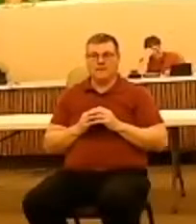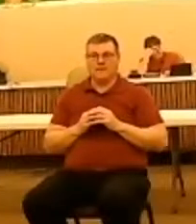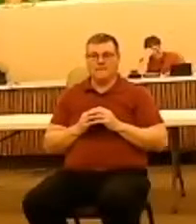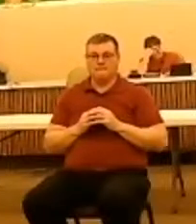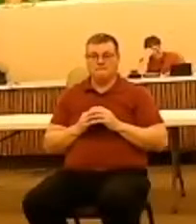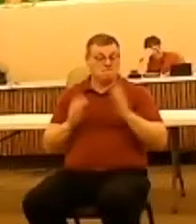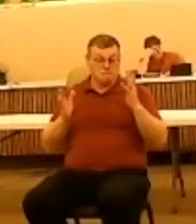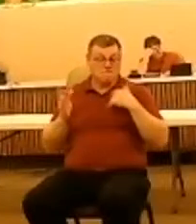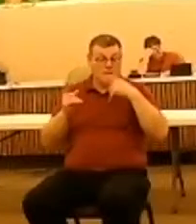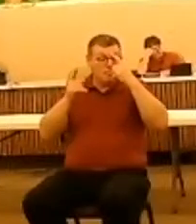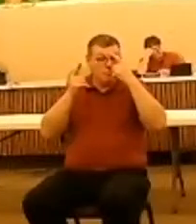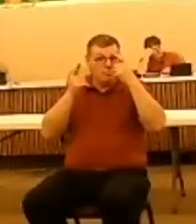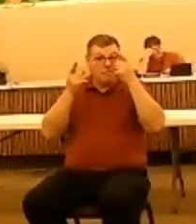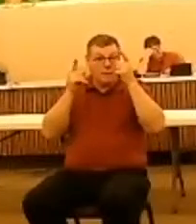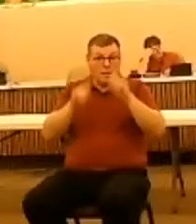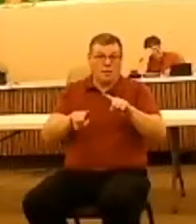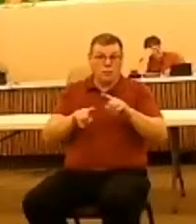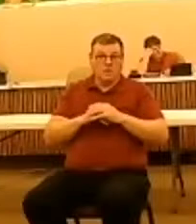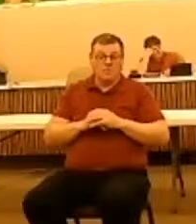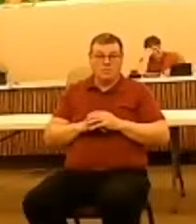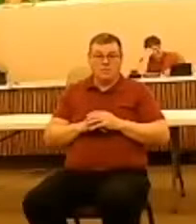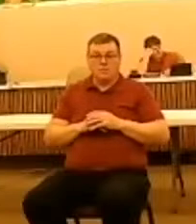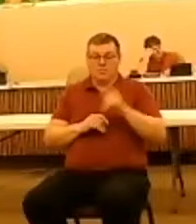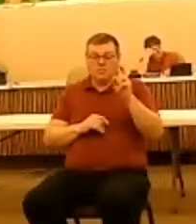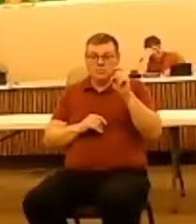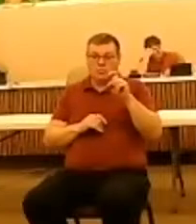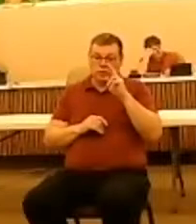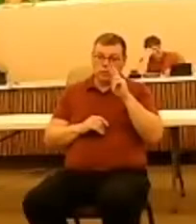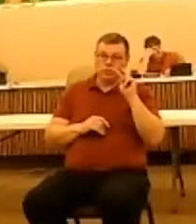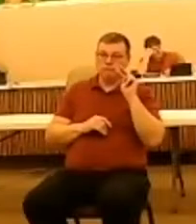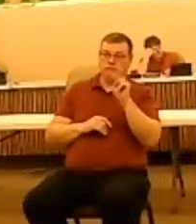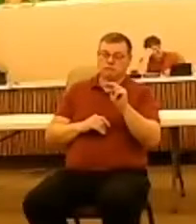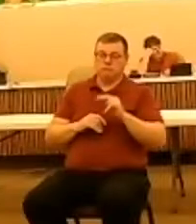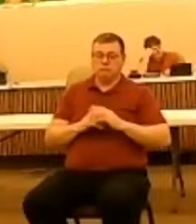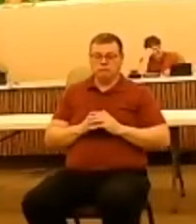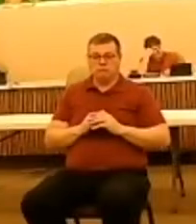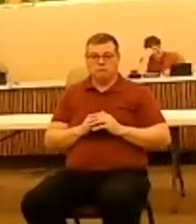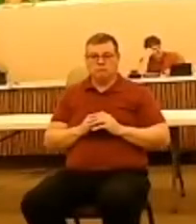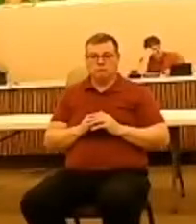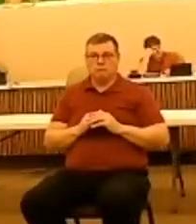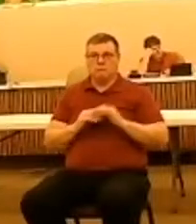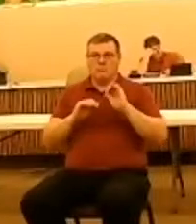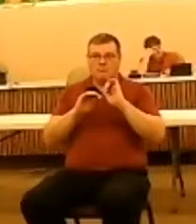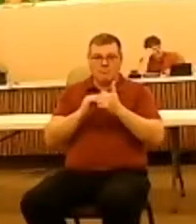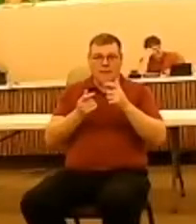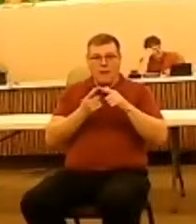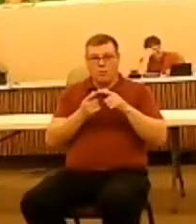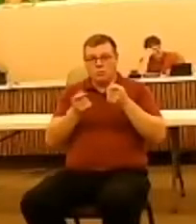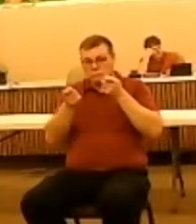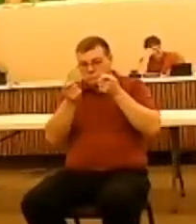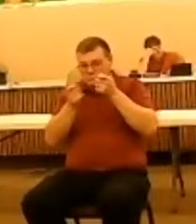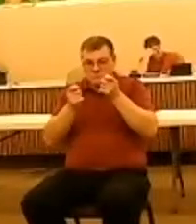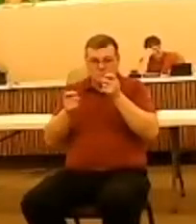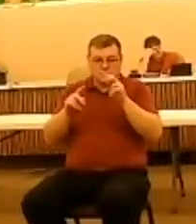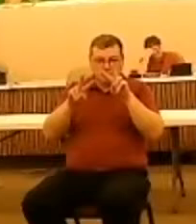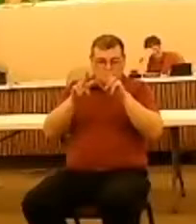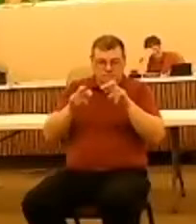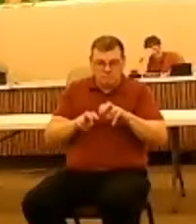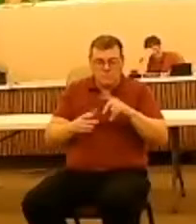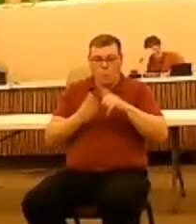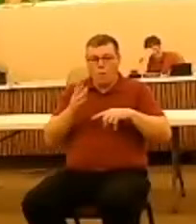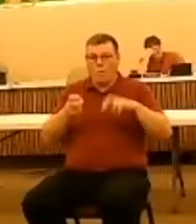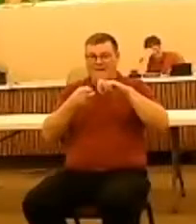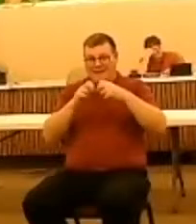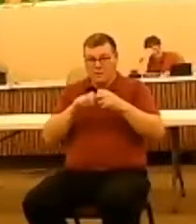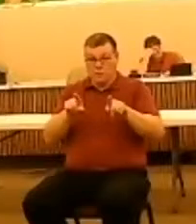I agree with that we should look at a way of maybe honing in on what issues we have